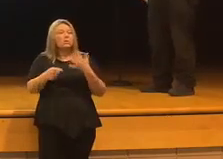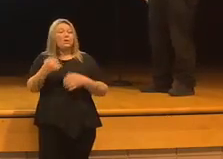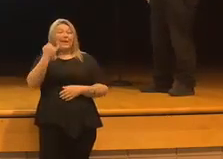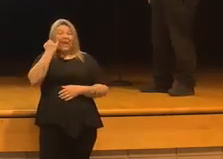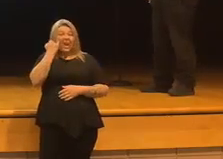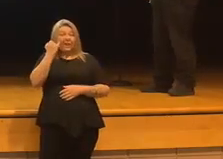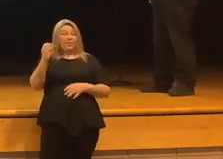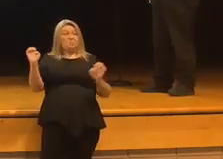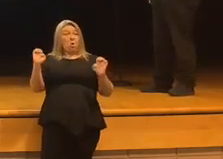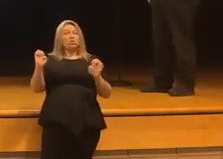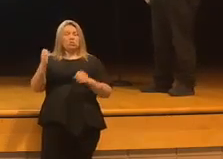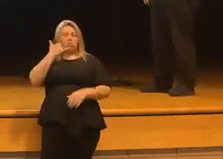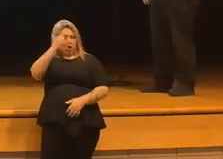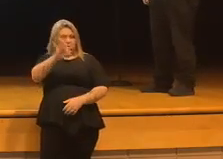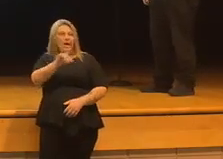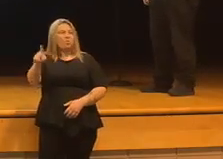out.